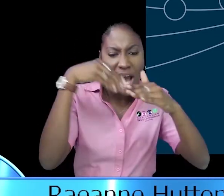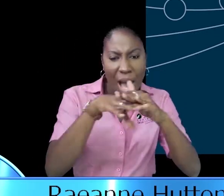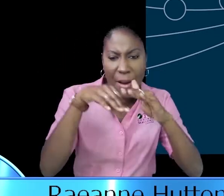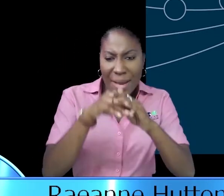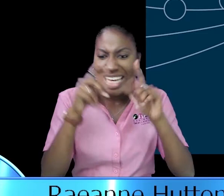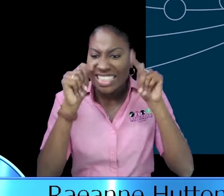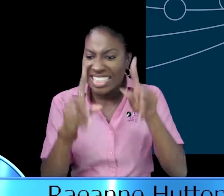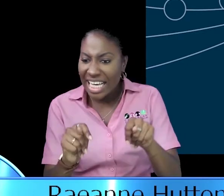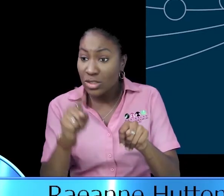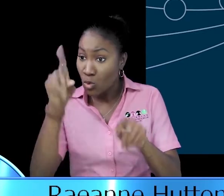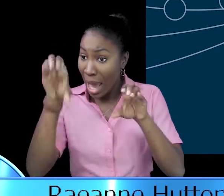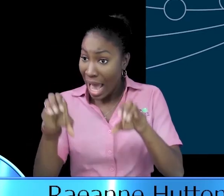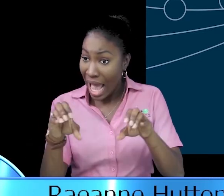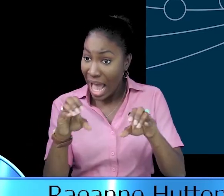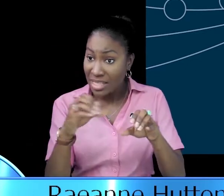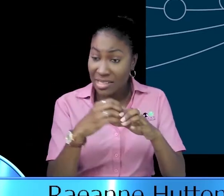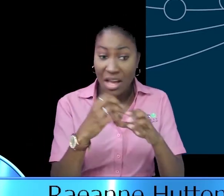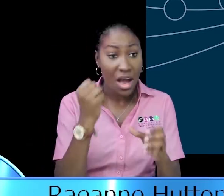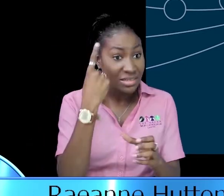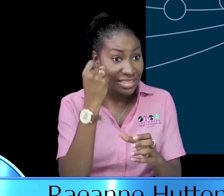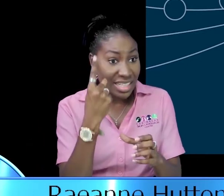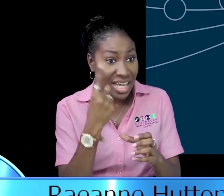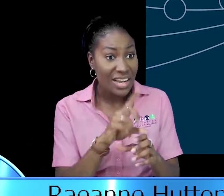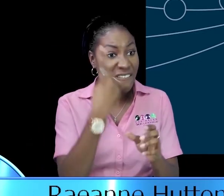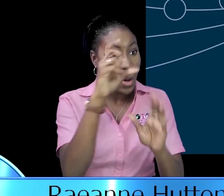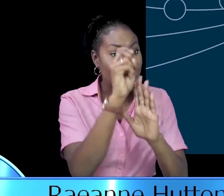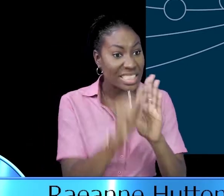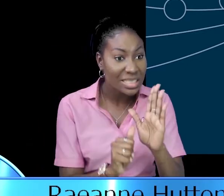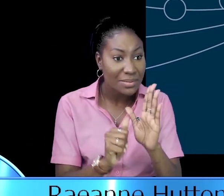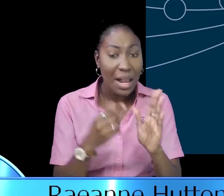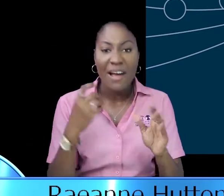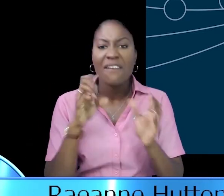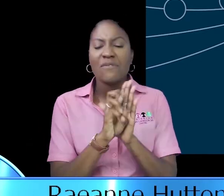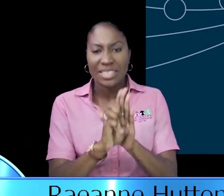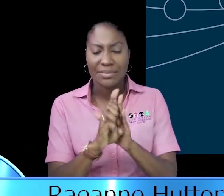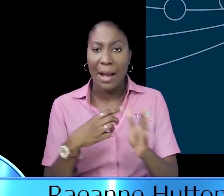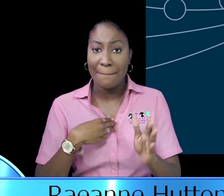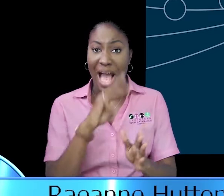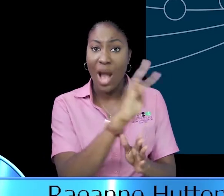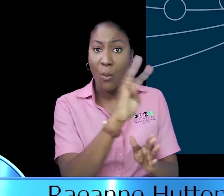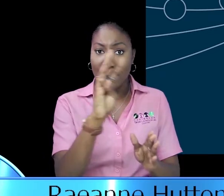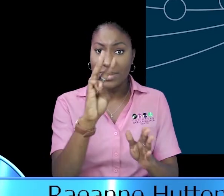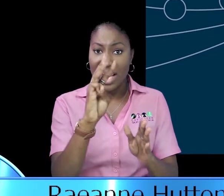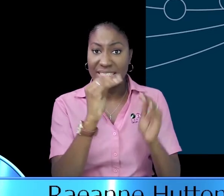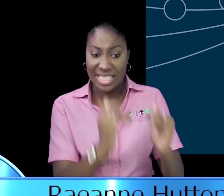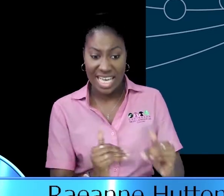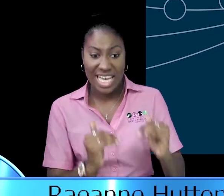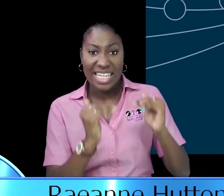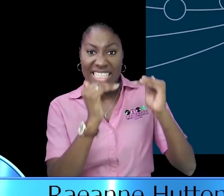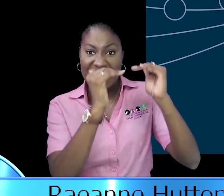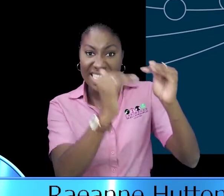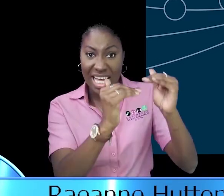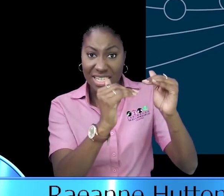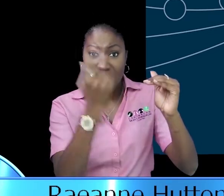3 accessibility testers who were experienced accessibility testers, you ask them the question, hey, does my website meet